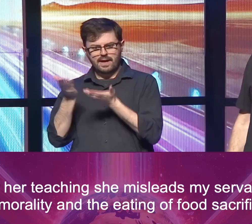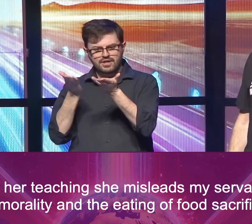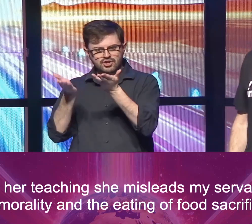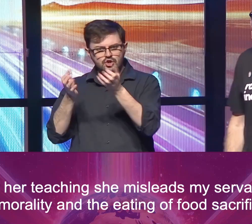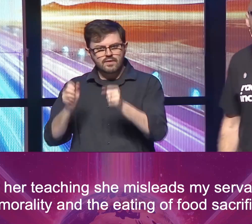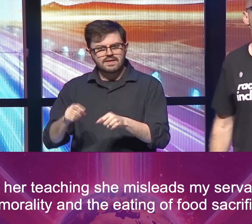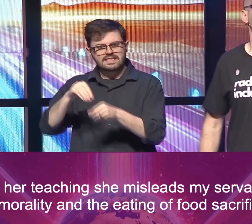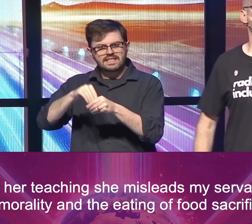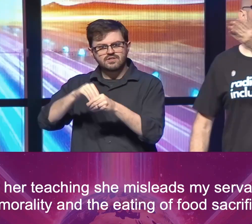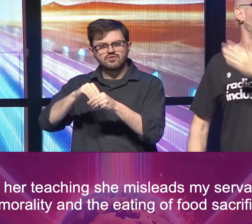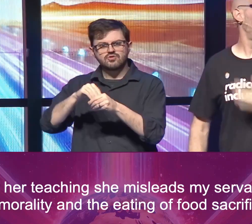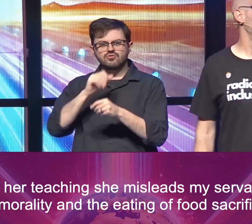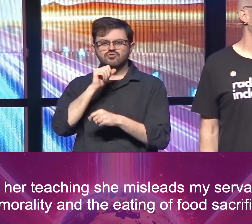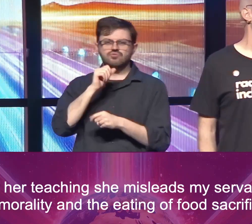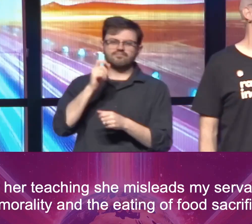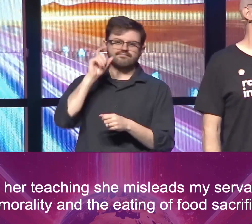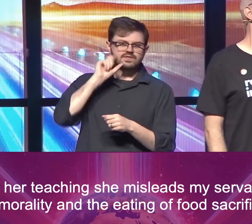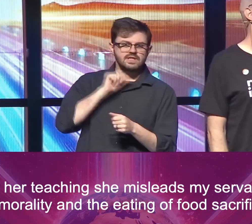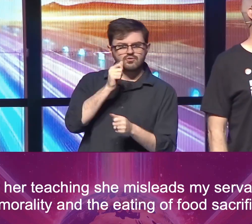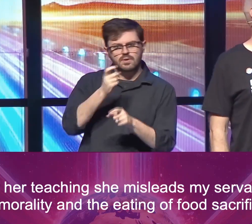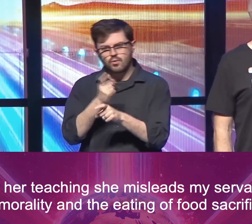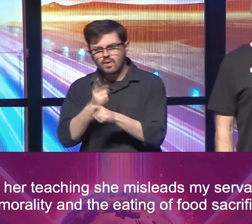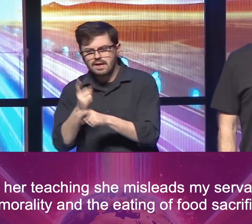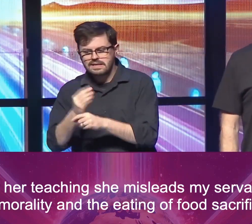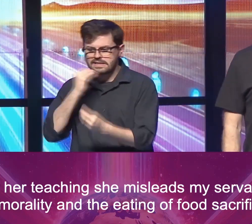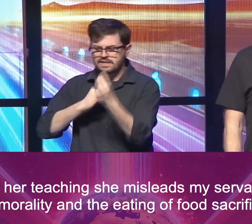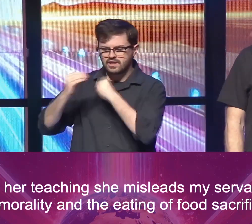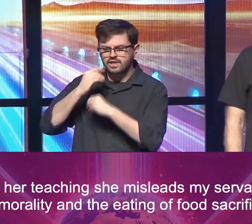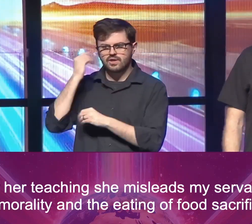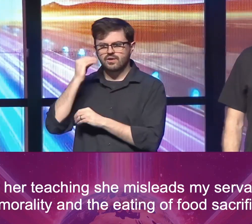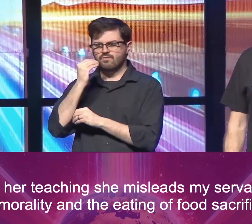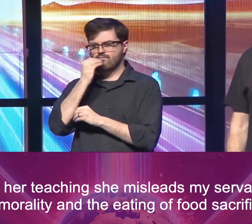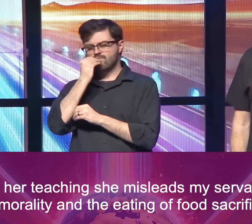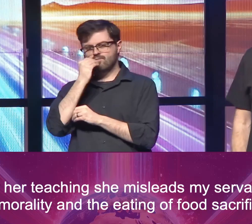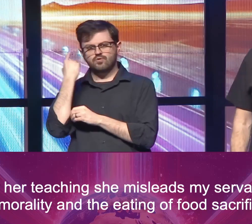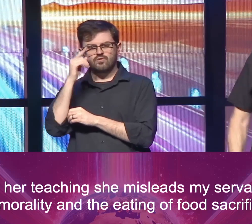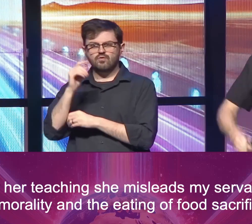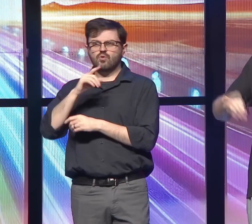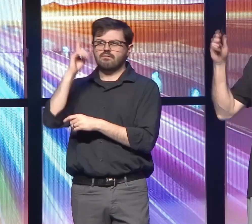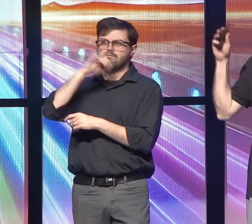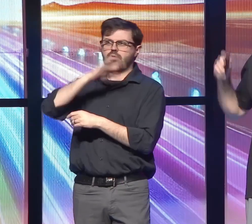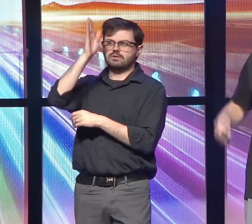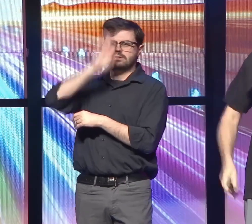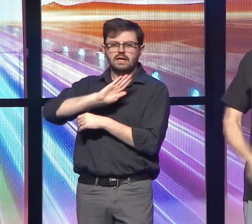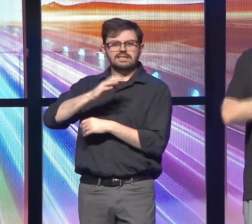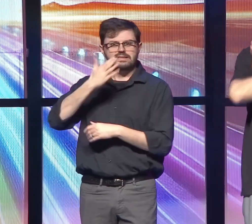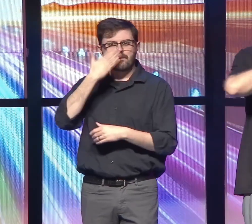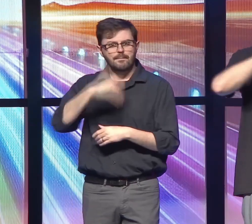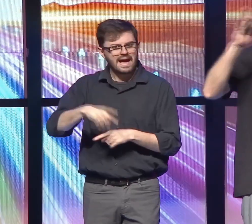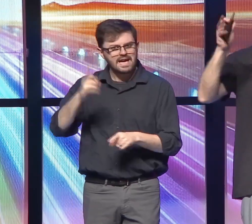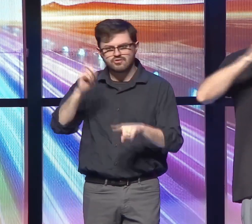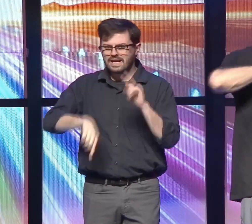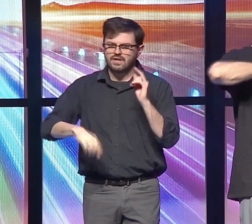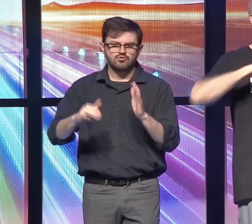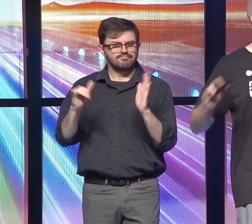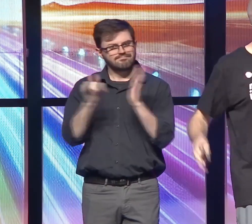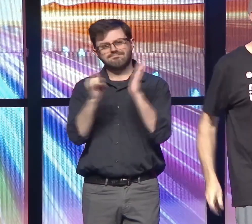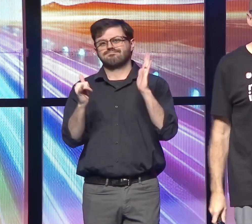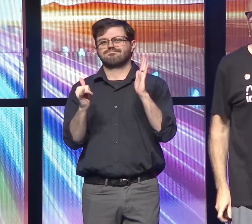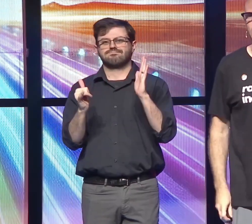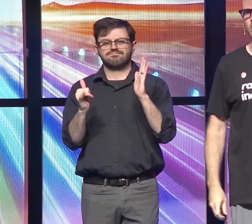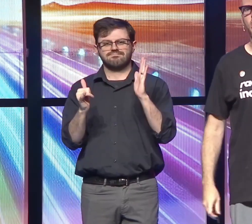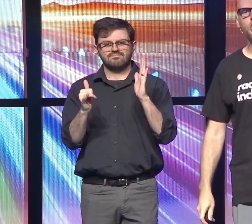eating of food sacrificed to idols. This is bad, you don't do it. So Revelation's perspective, separate yourself,